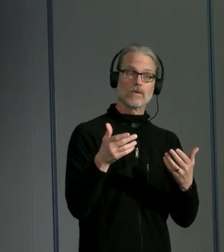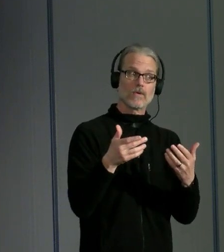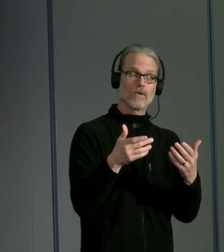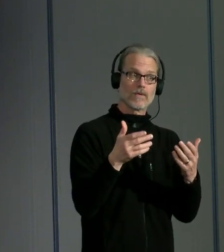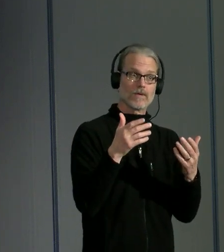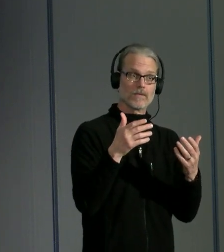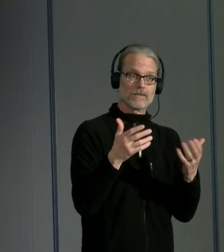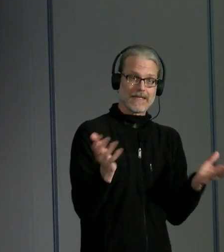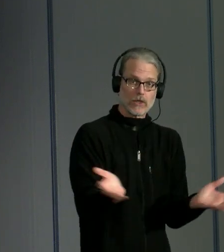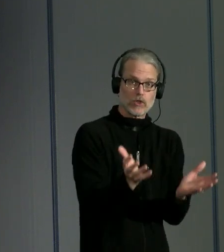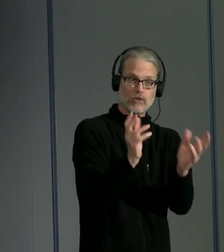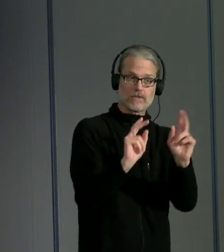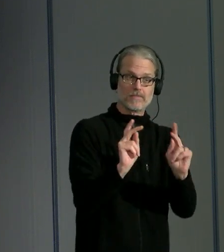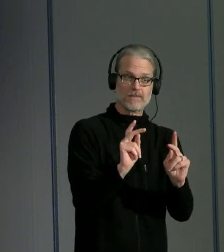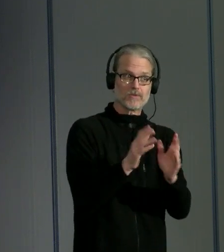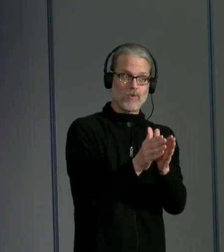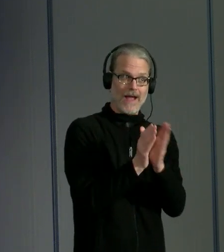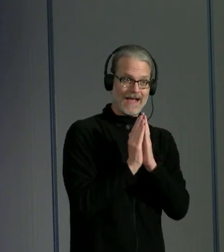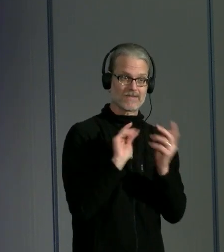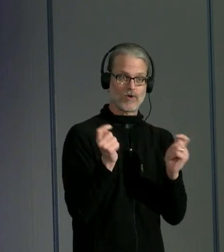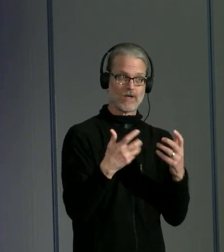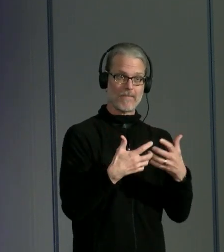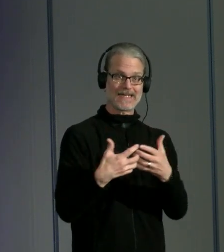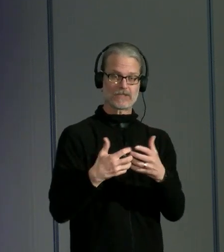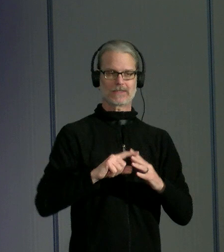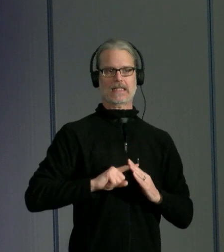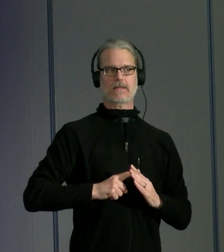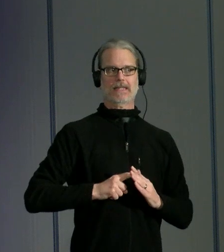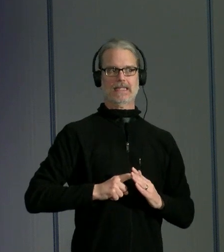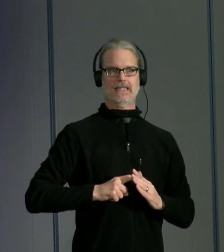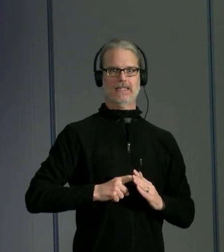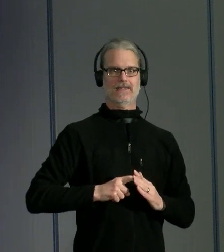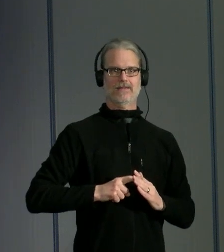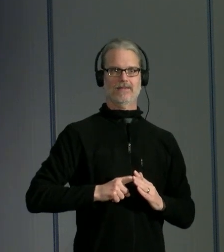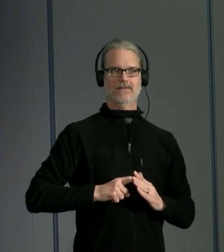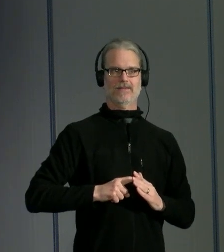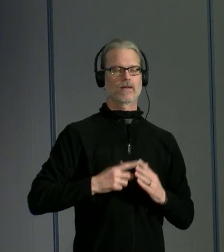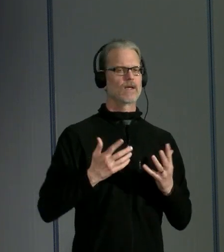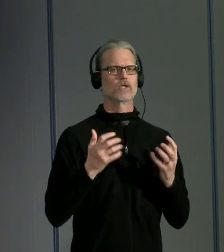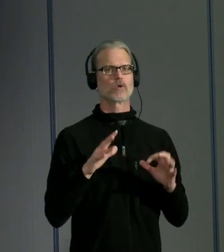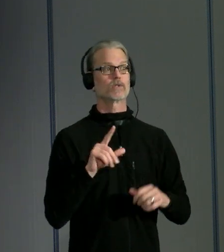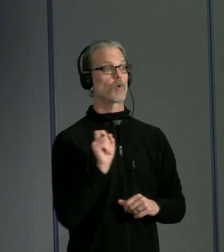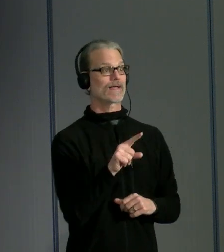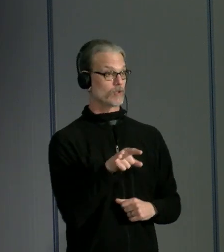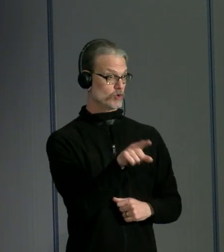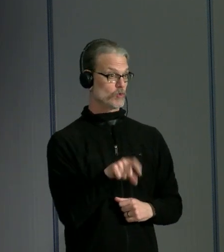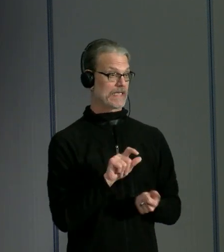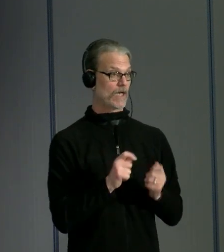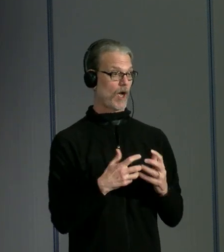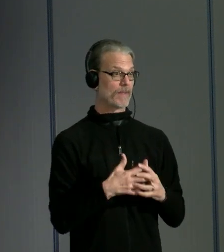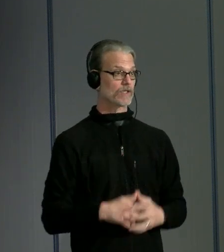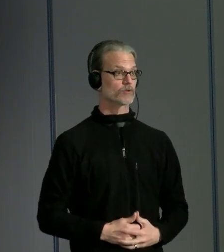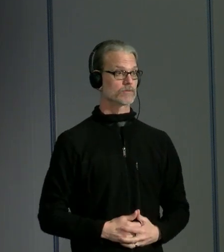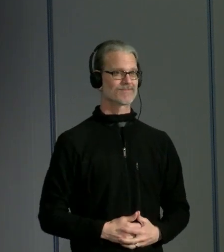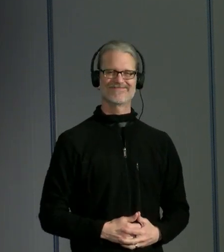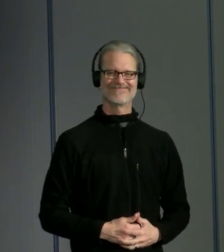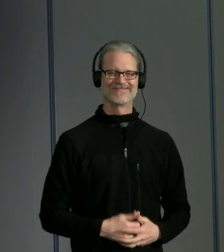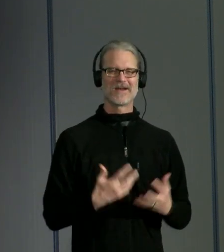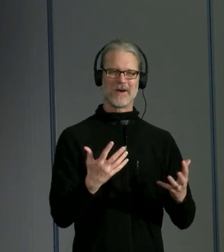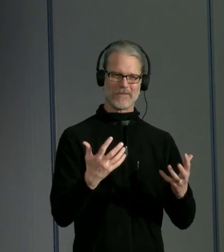at the beginning of your planning process. And you don't only want to just ask people if they need accommodations, we want to